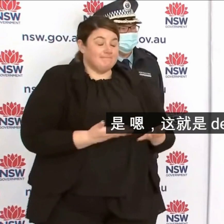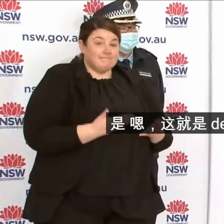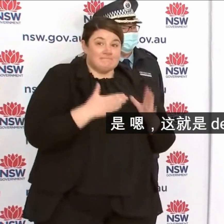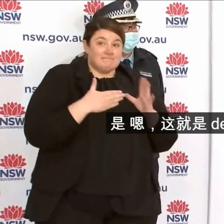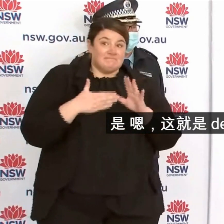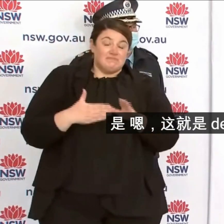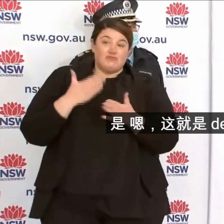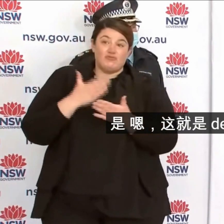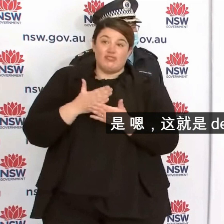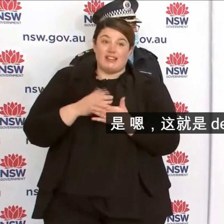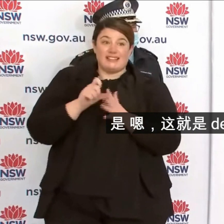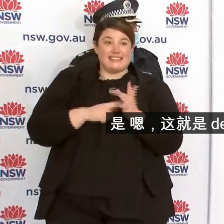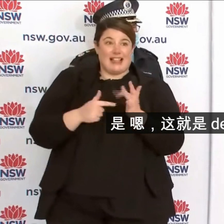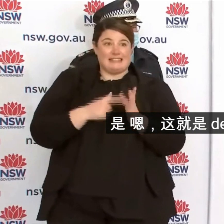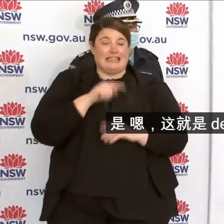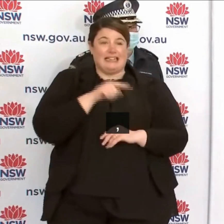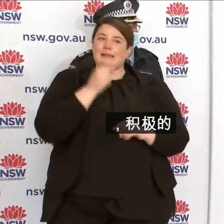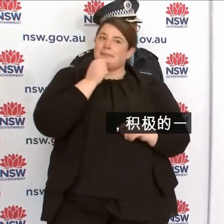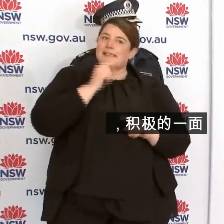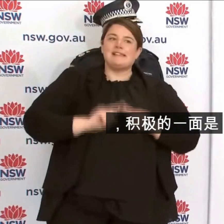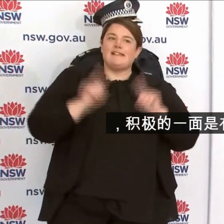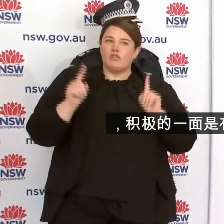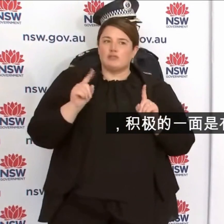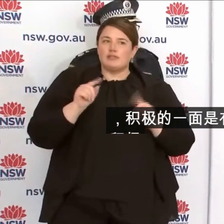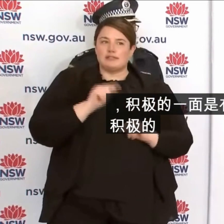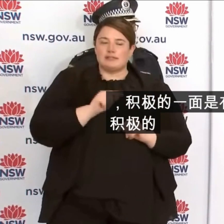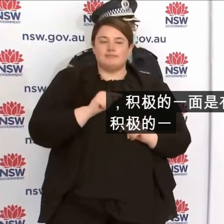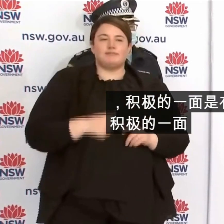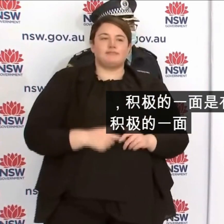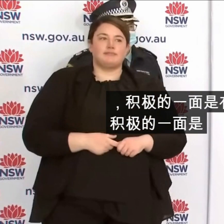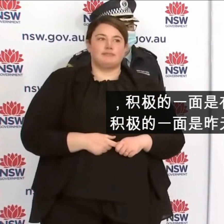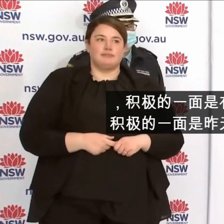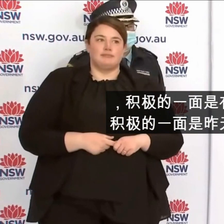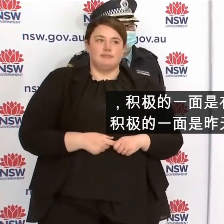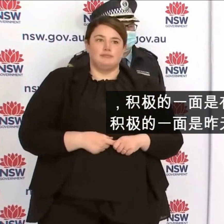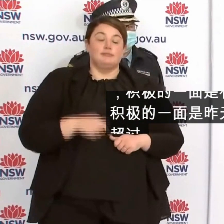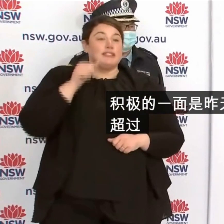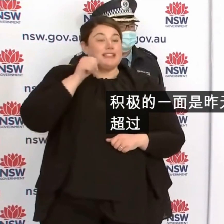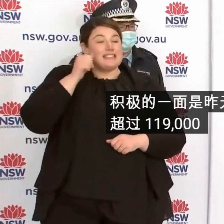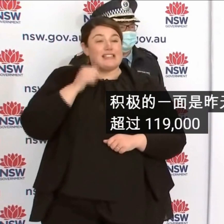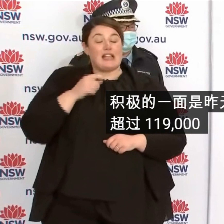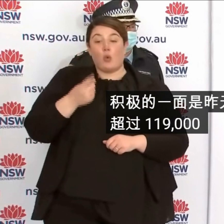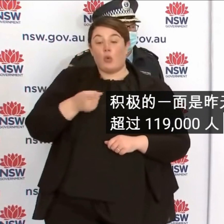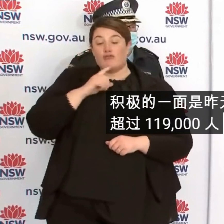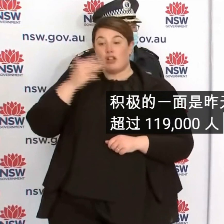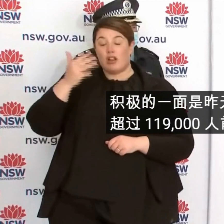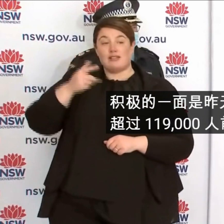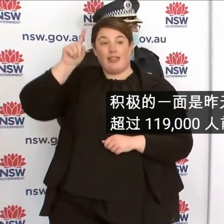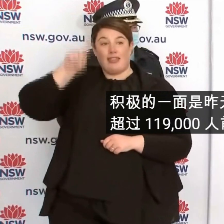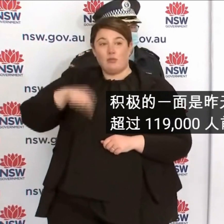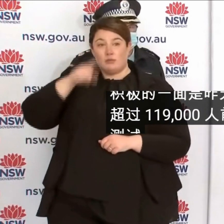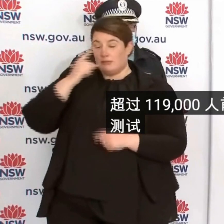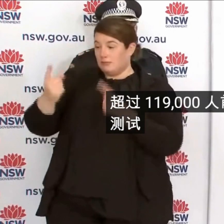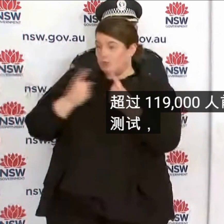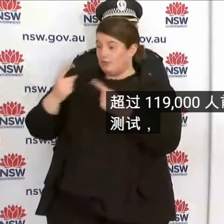works, and the positive thing about there's a couple of positives. One positive thing is yesterday we had over 119,000 people